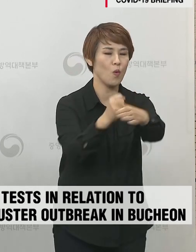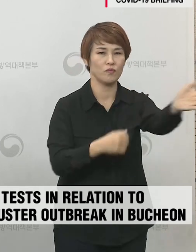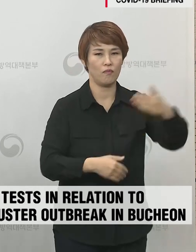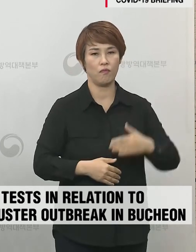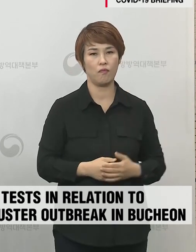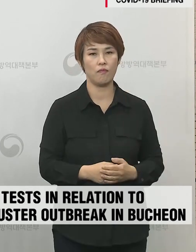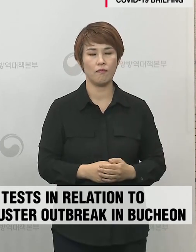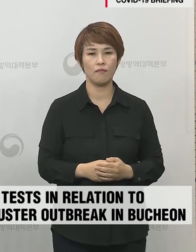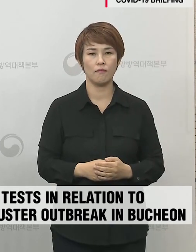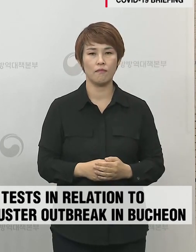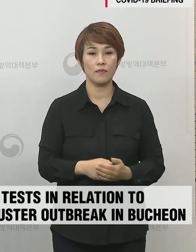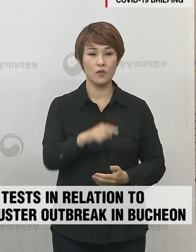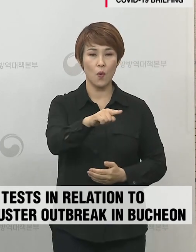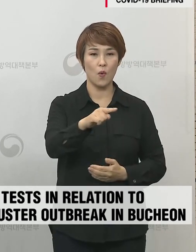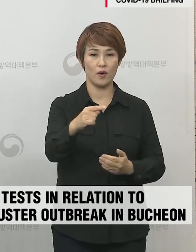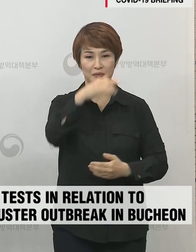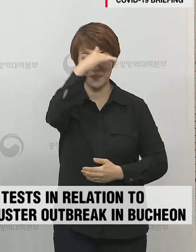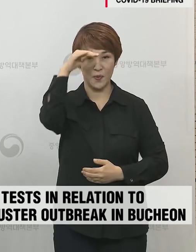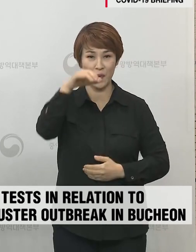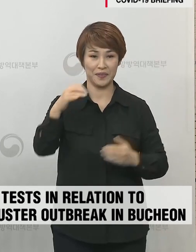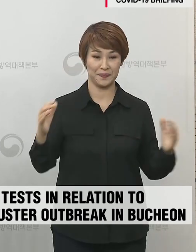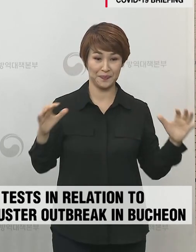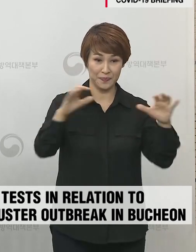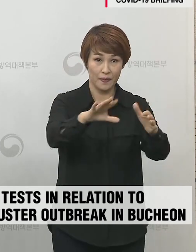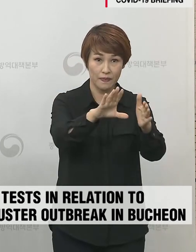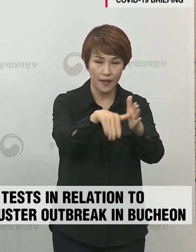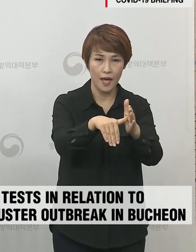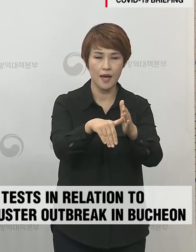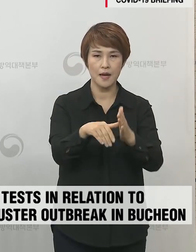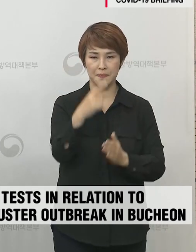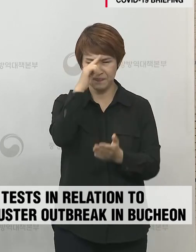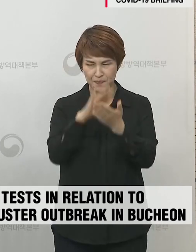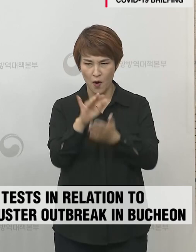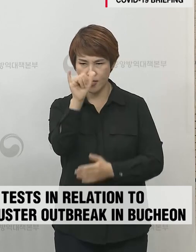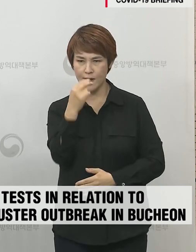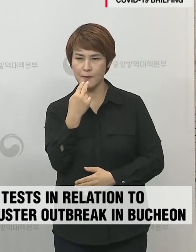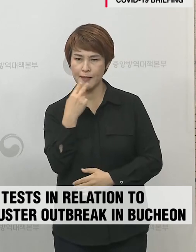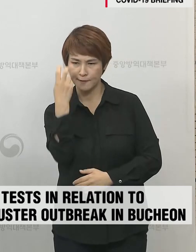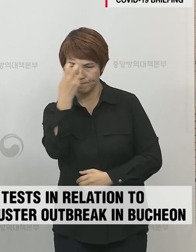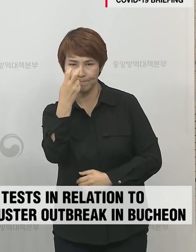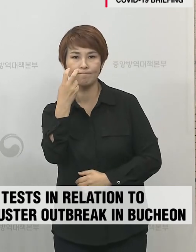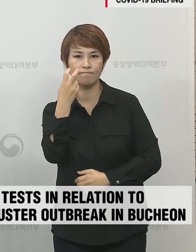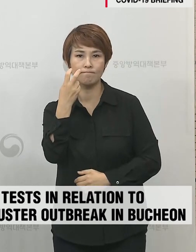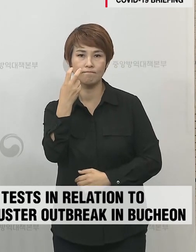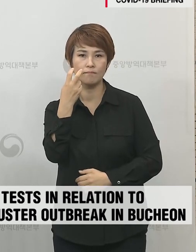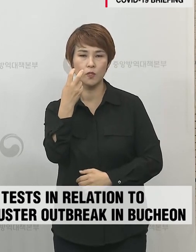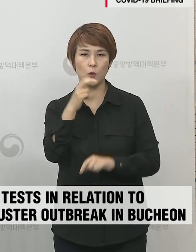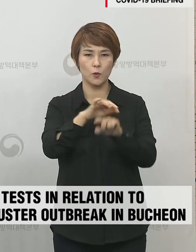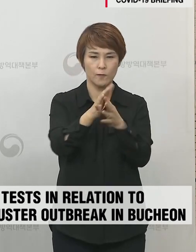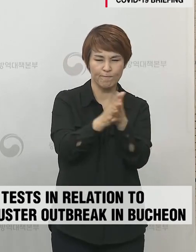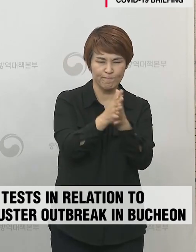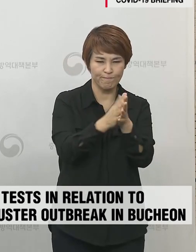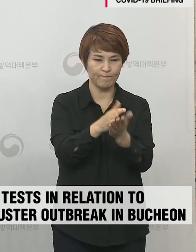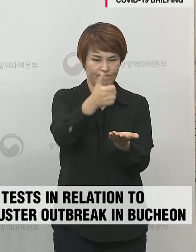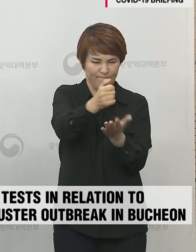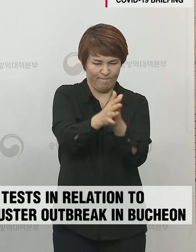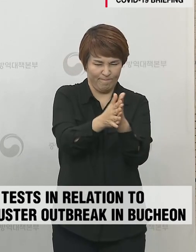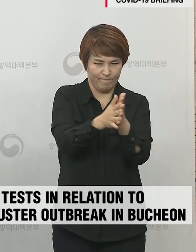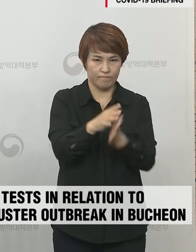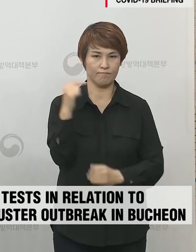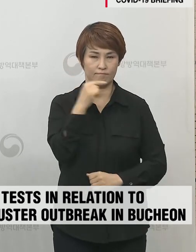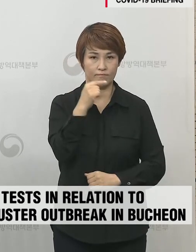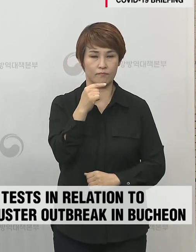we have identified that people before in entering the venue, they had screening of the body temperature for